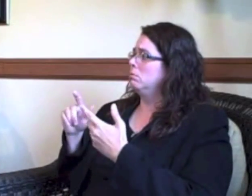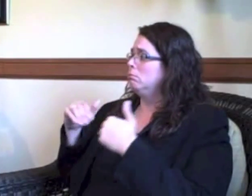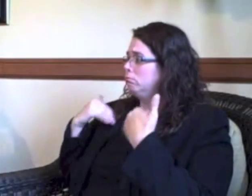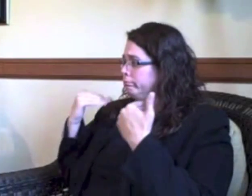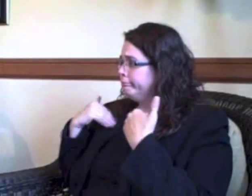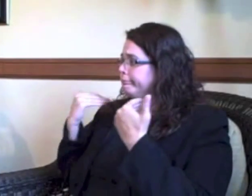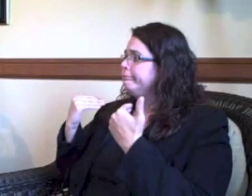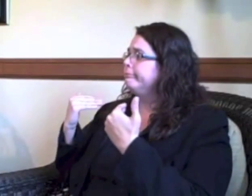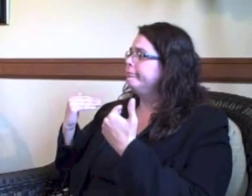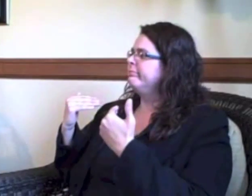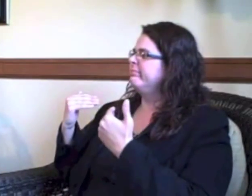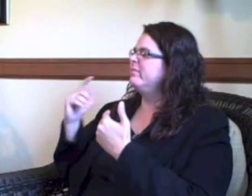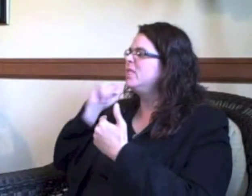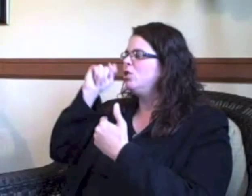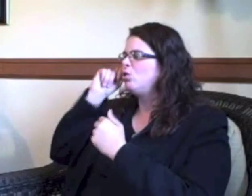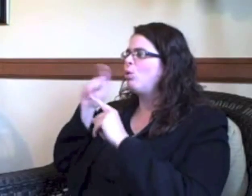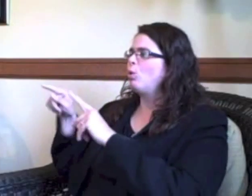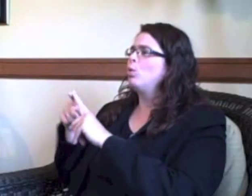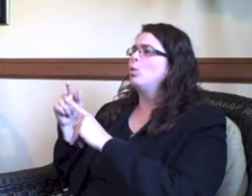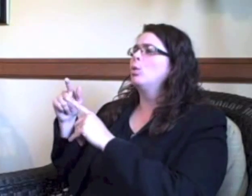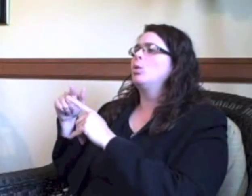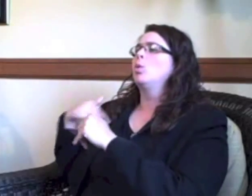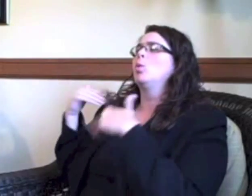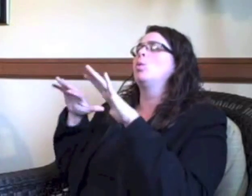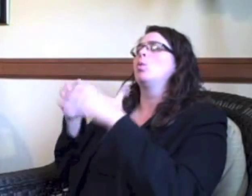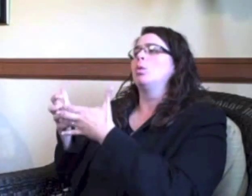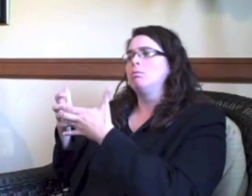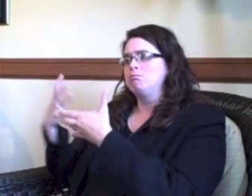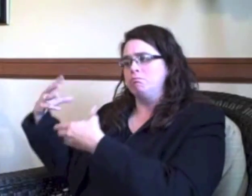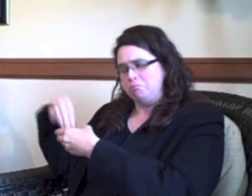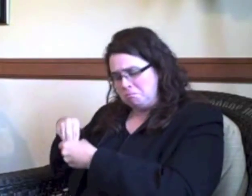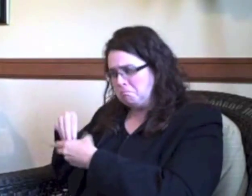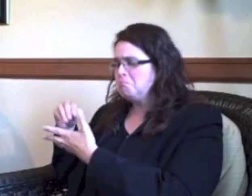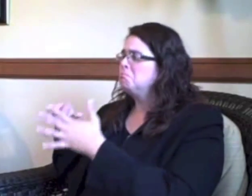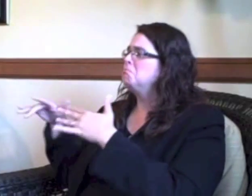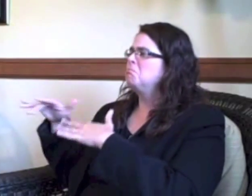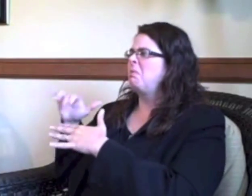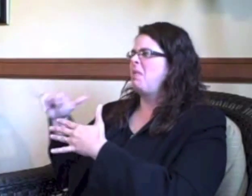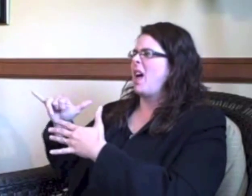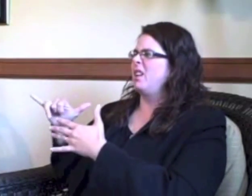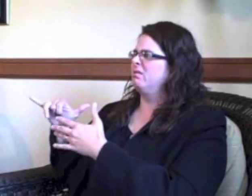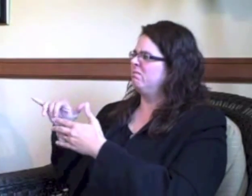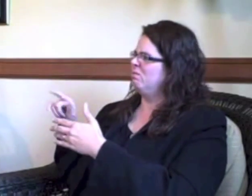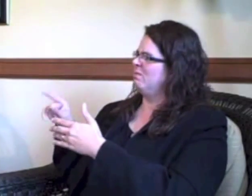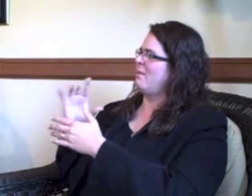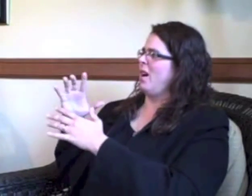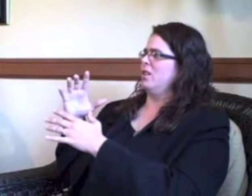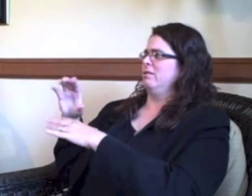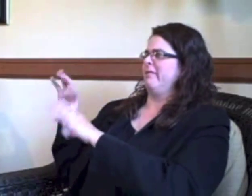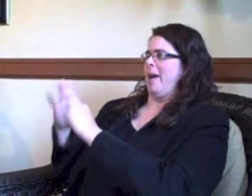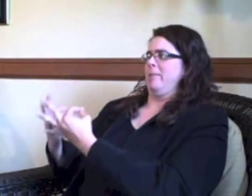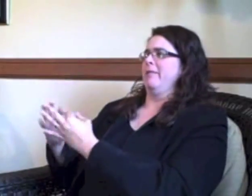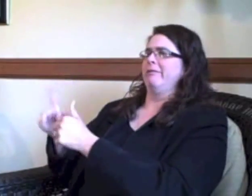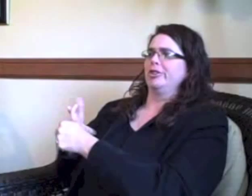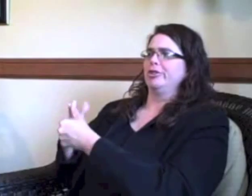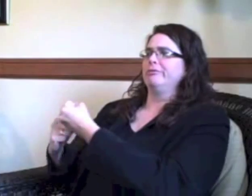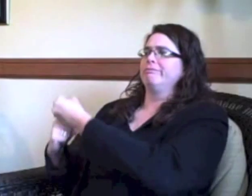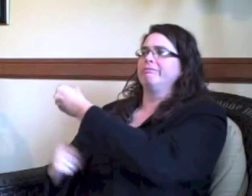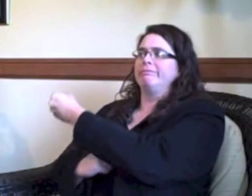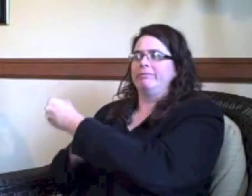Catholic, and I was involved with the Catholic youth group and teens group,